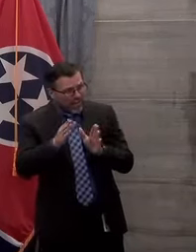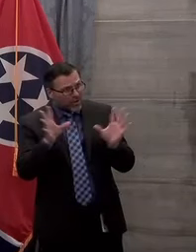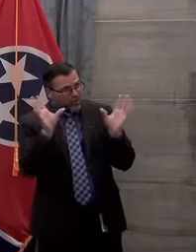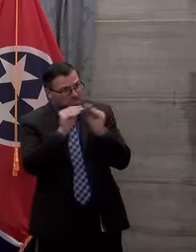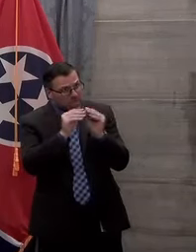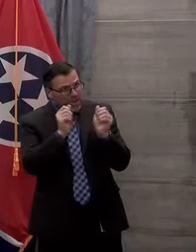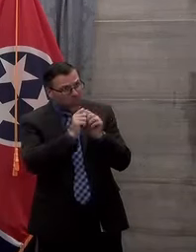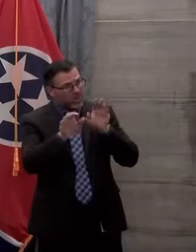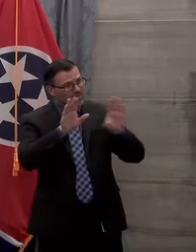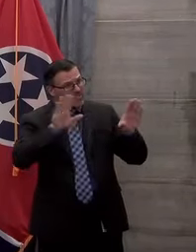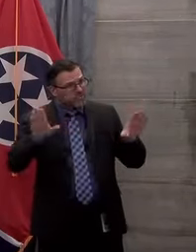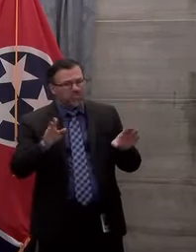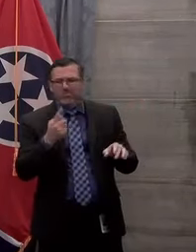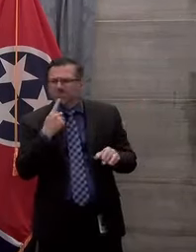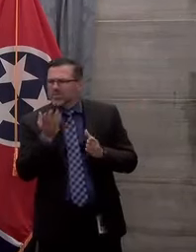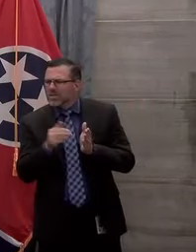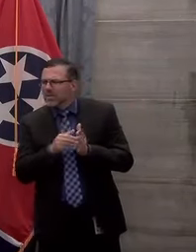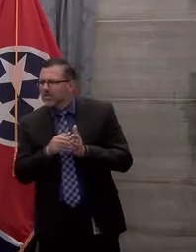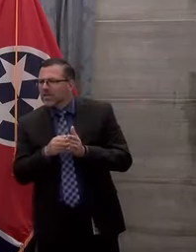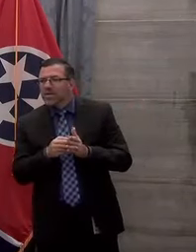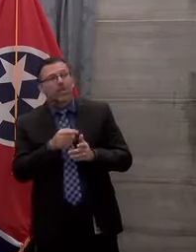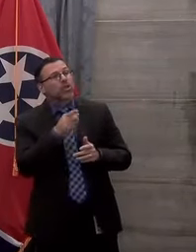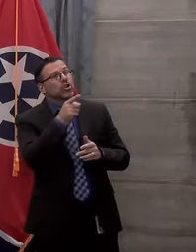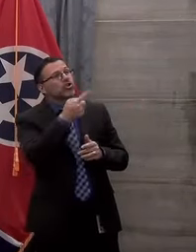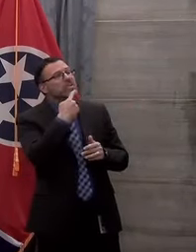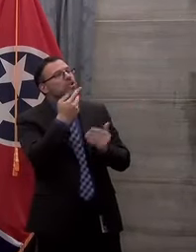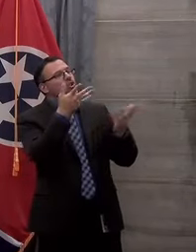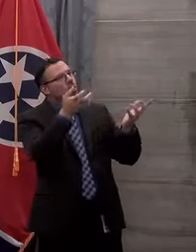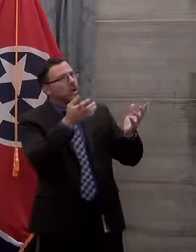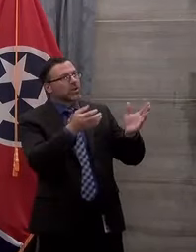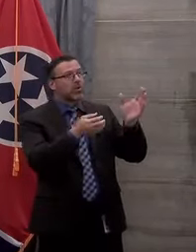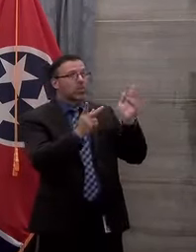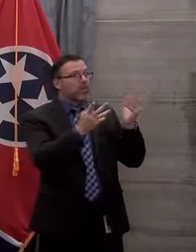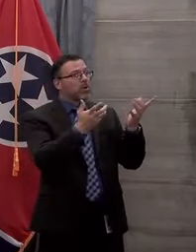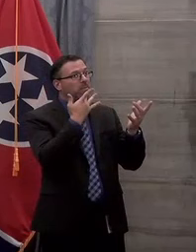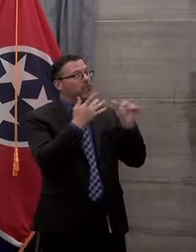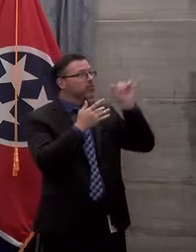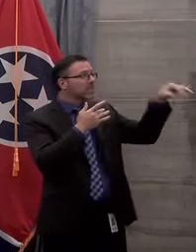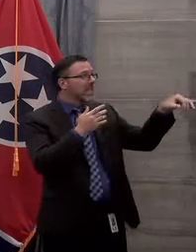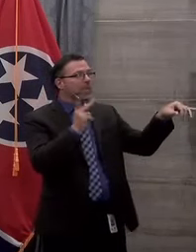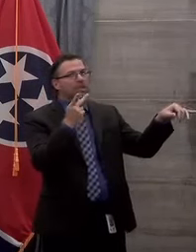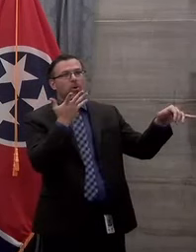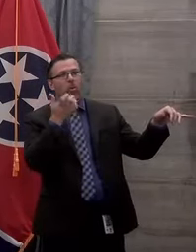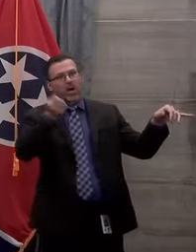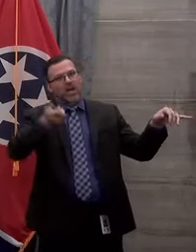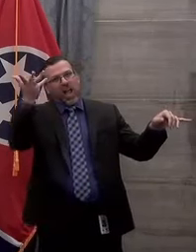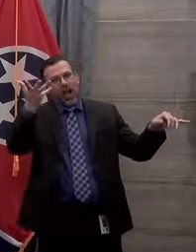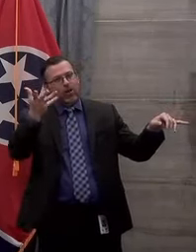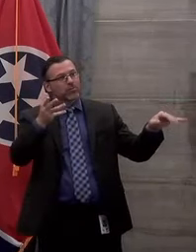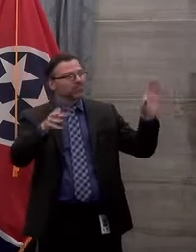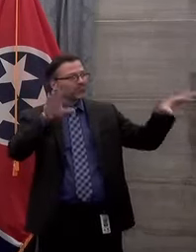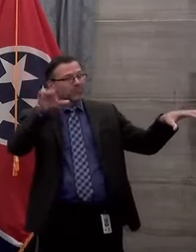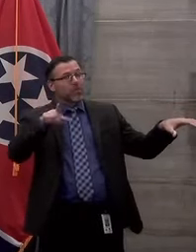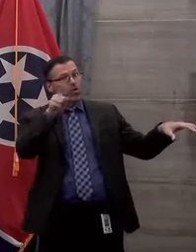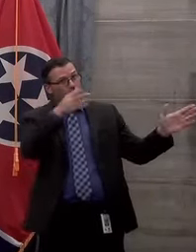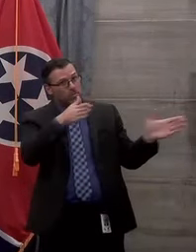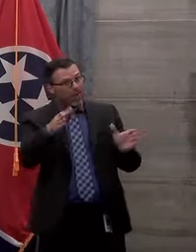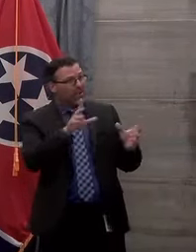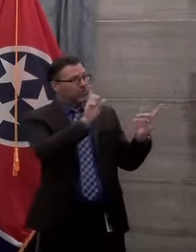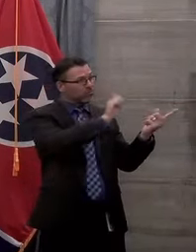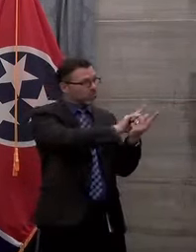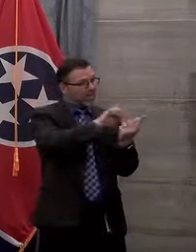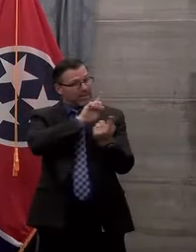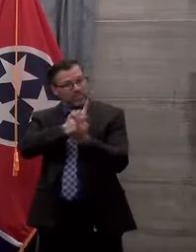You talked about people like to hear from people who wanted to stay and people who wanted Yeah. Are you planning on meeting with